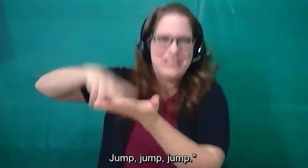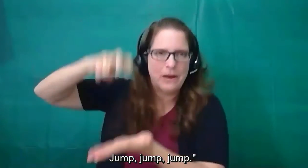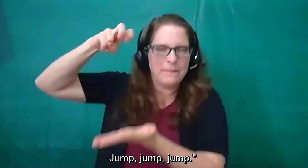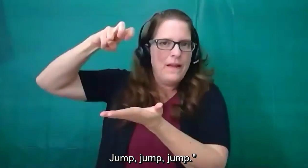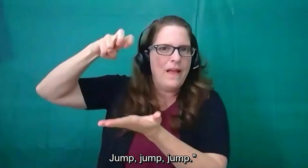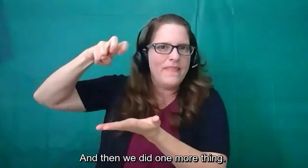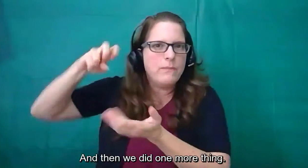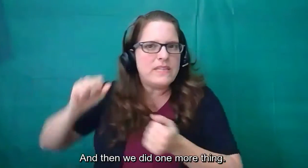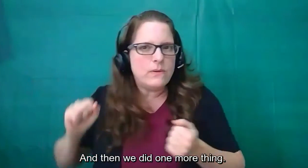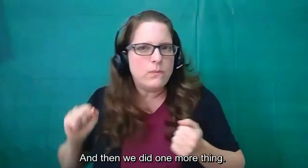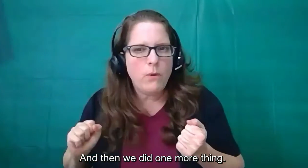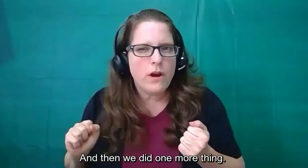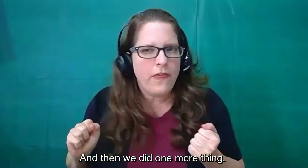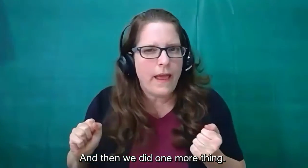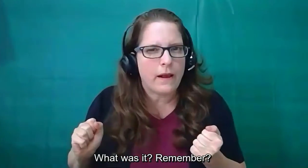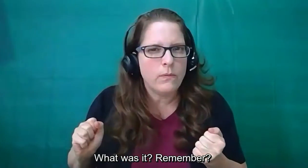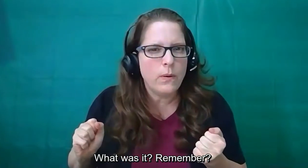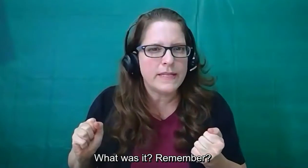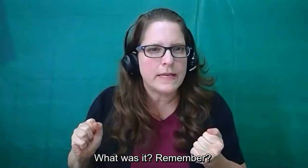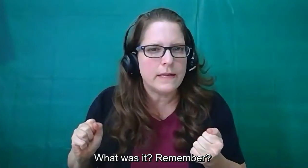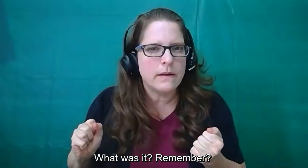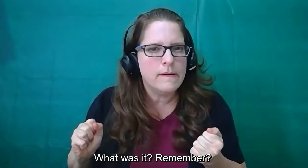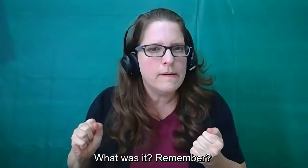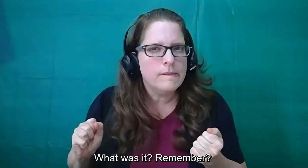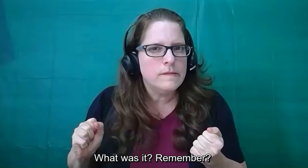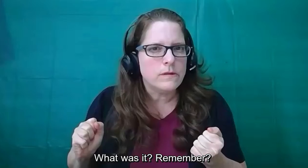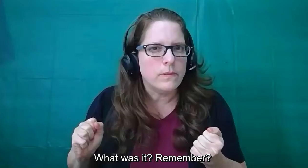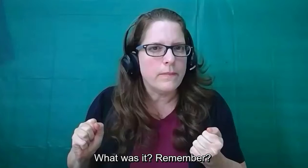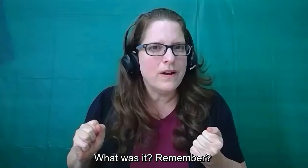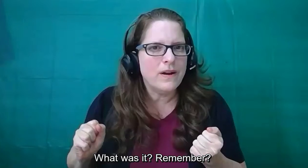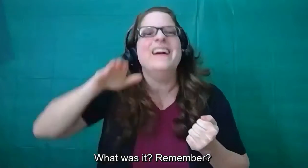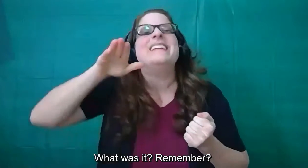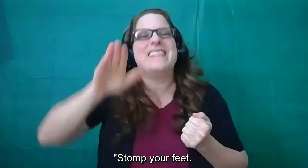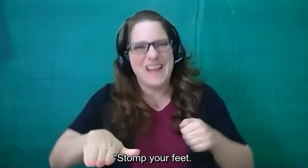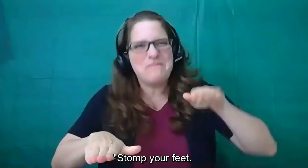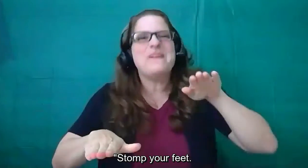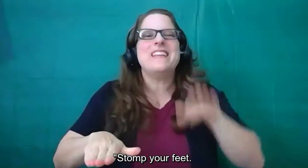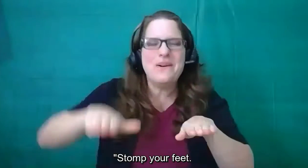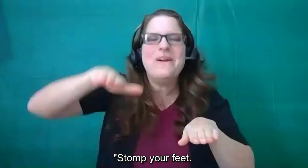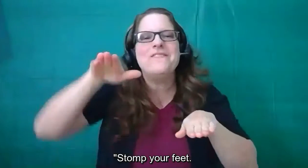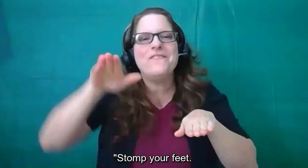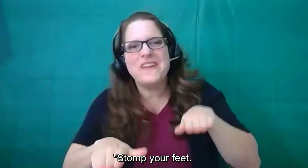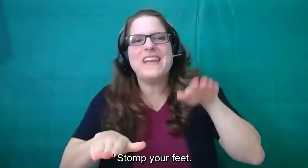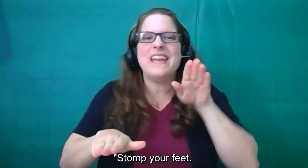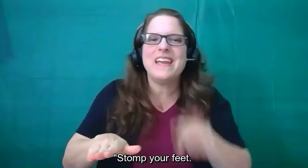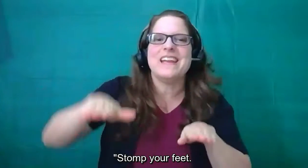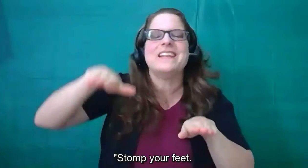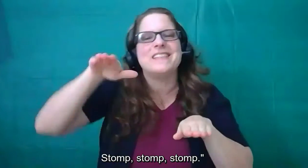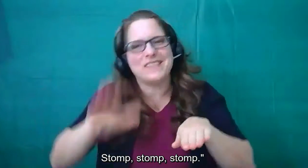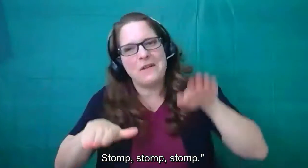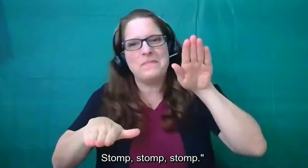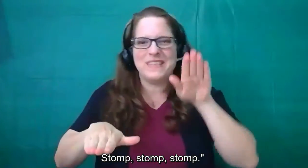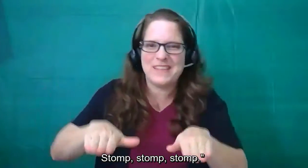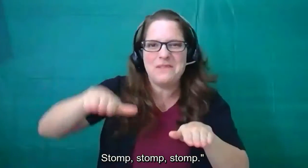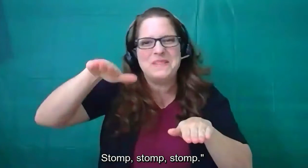jump. And then we did one more thing. What was it? Remember? Stomp your feet. Stomp, stomp,